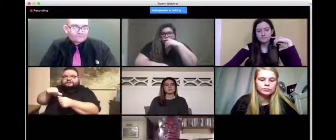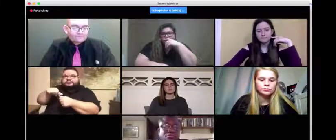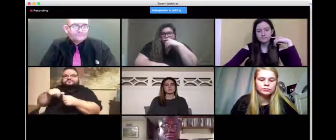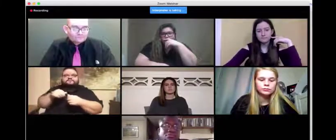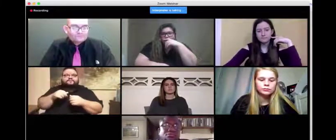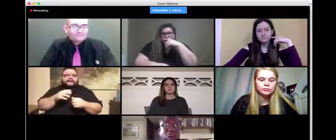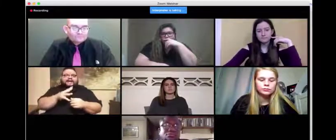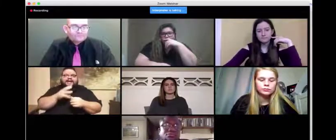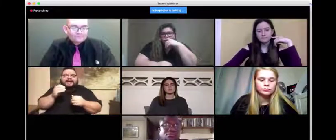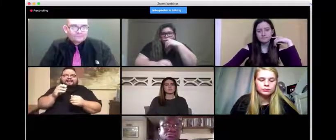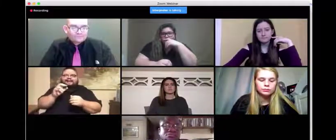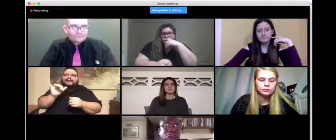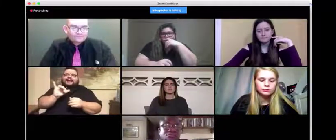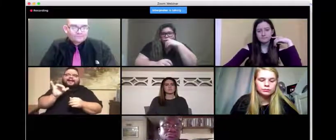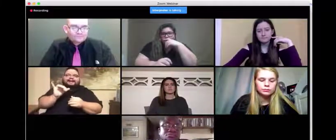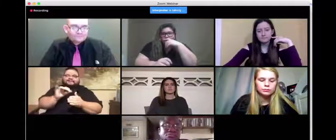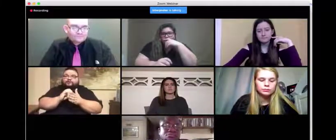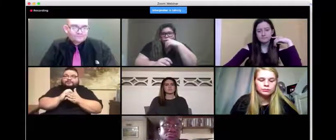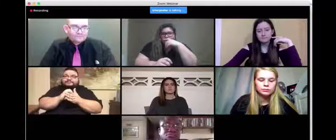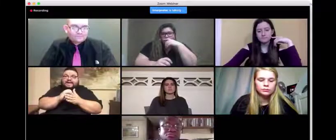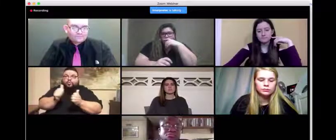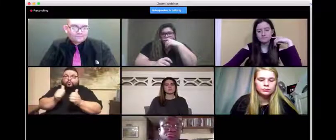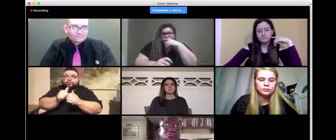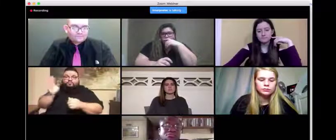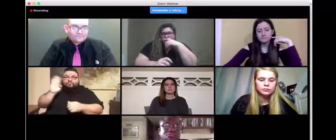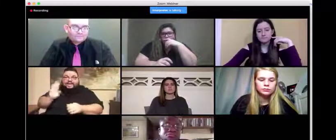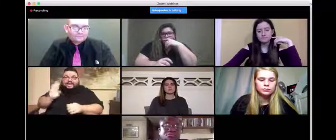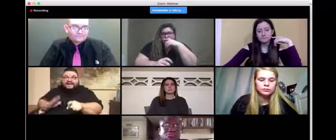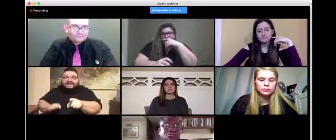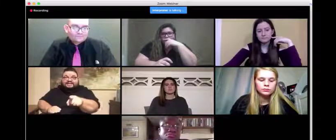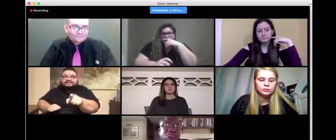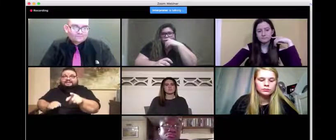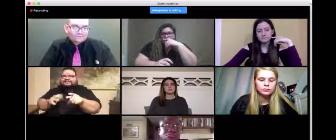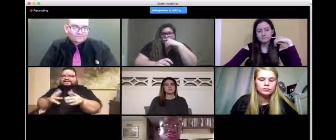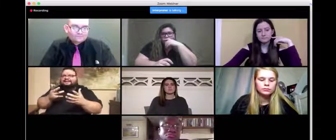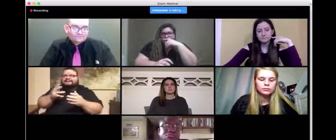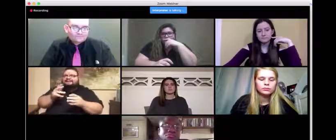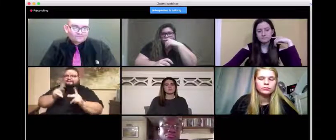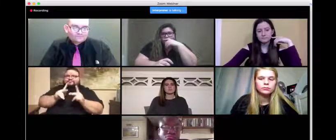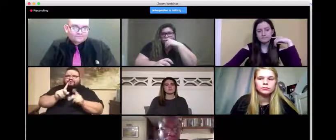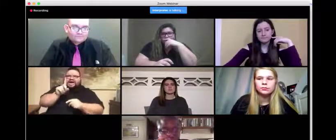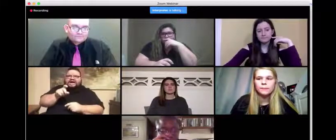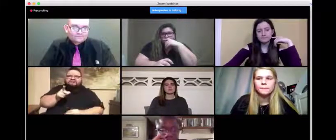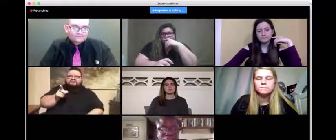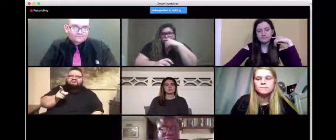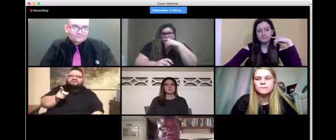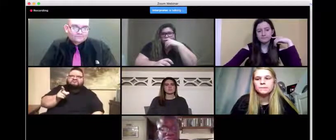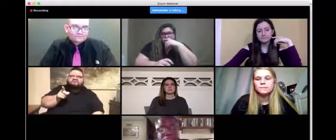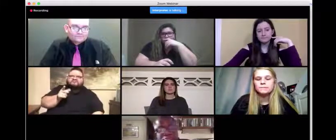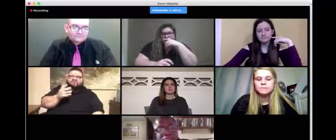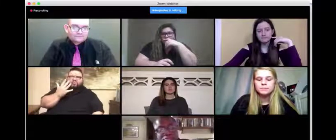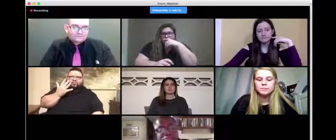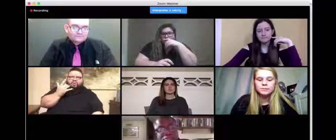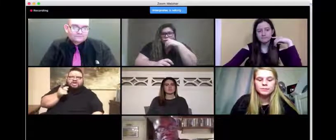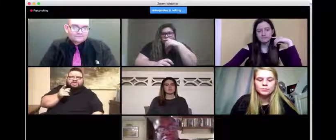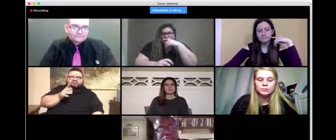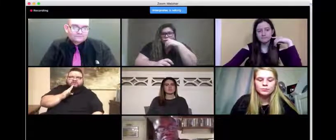said, people asking, why are you speaking? Or, why do you sign different? Can